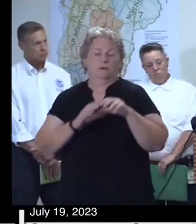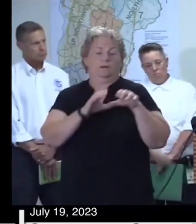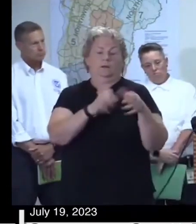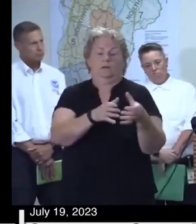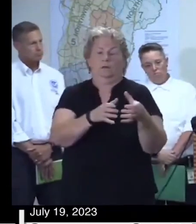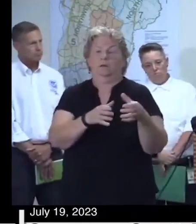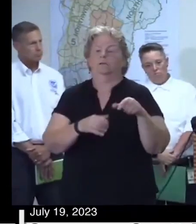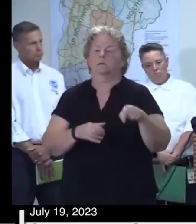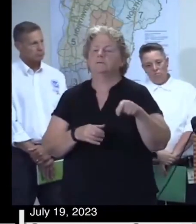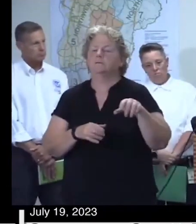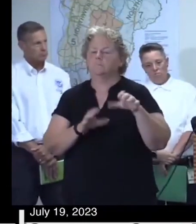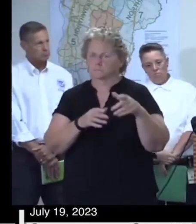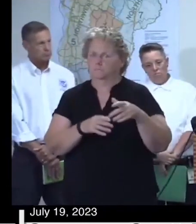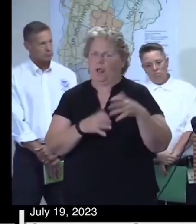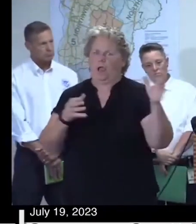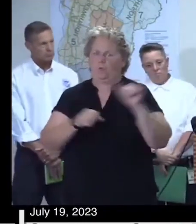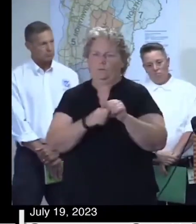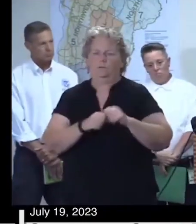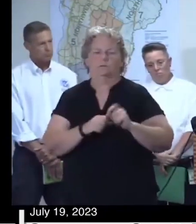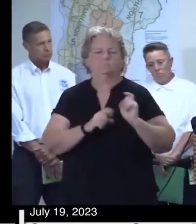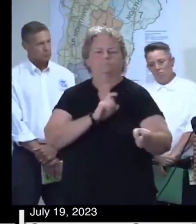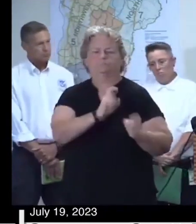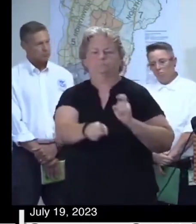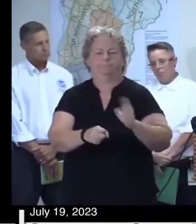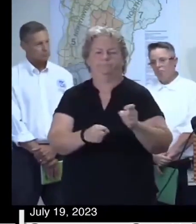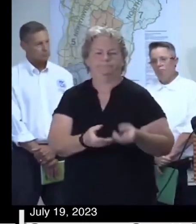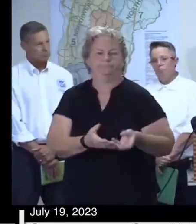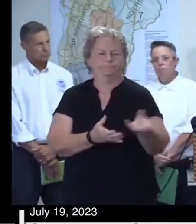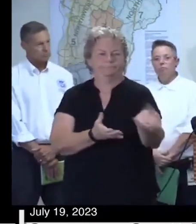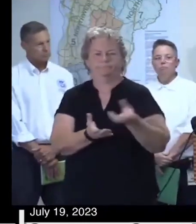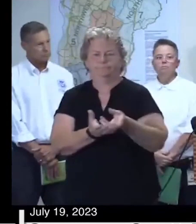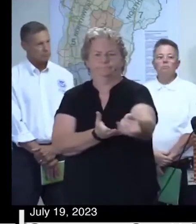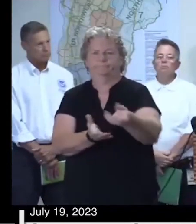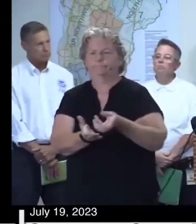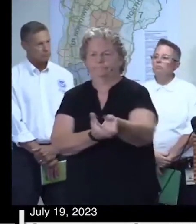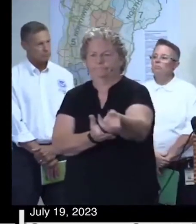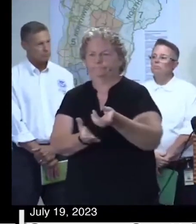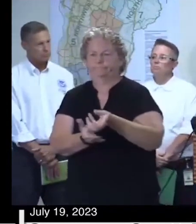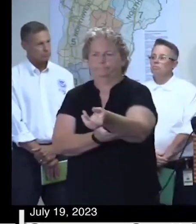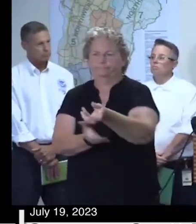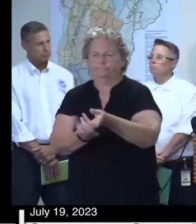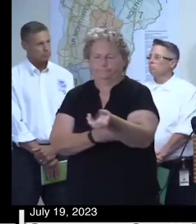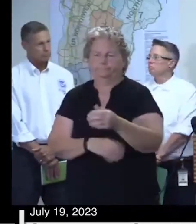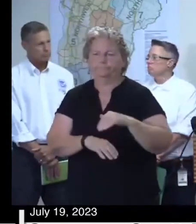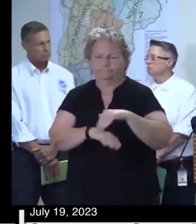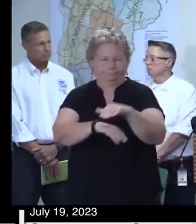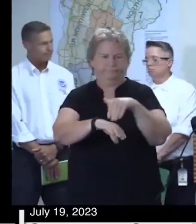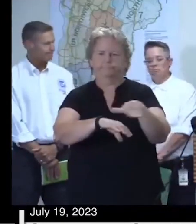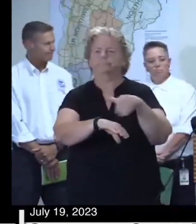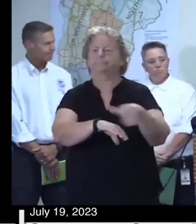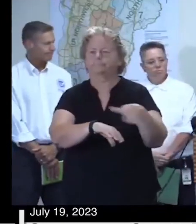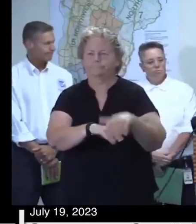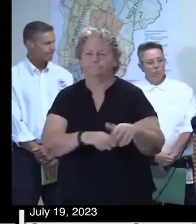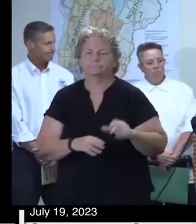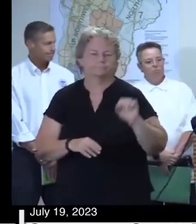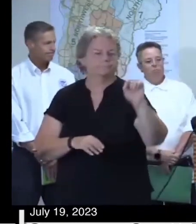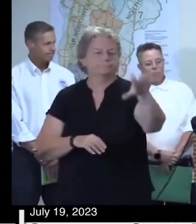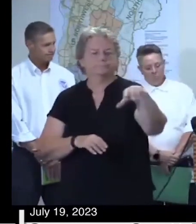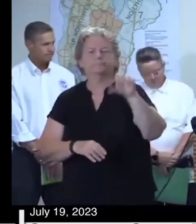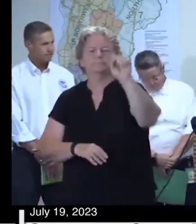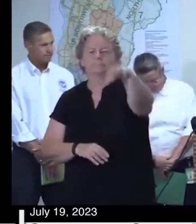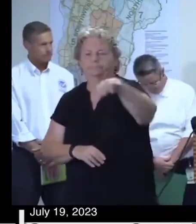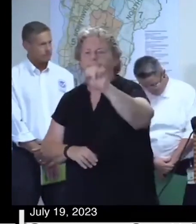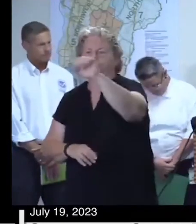is something we are very specifically and uniquely trained and equipped to do. So that has been one of our largest